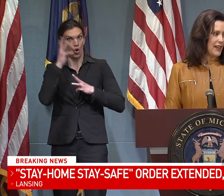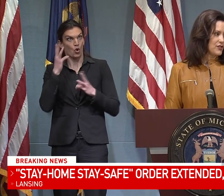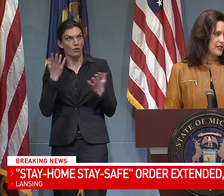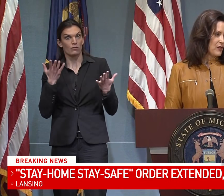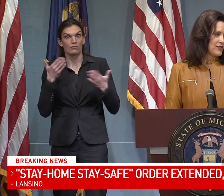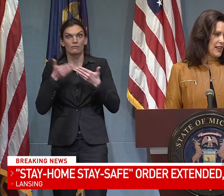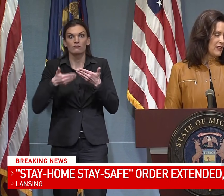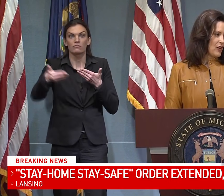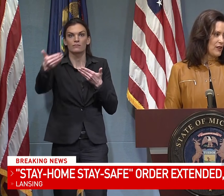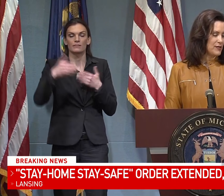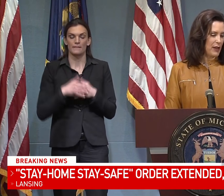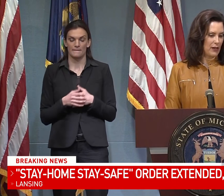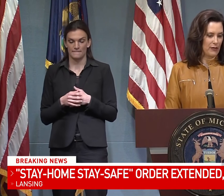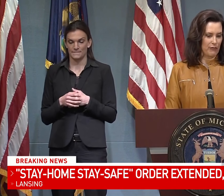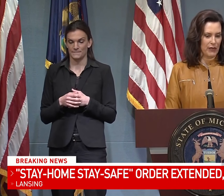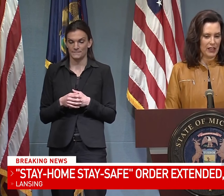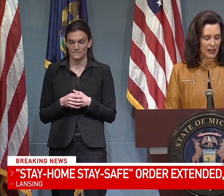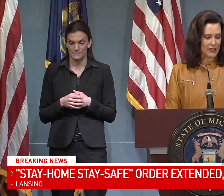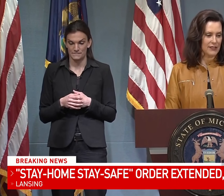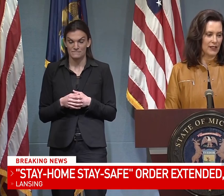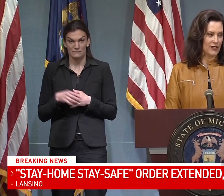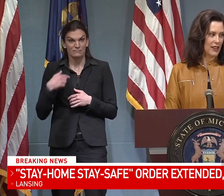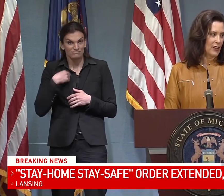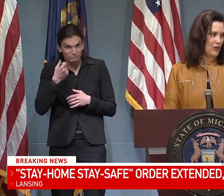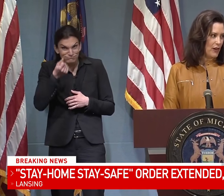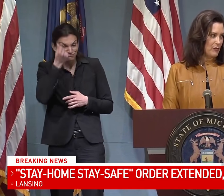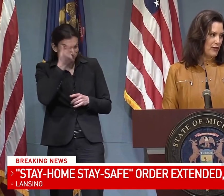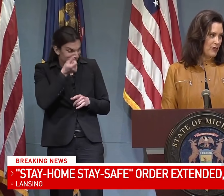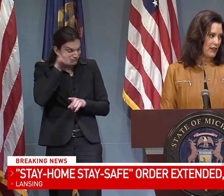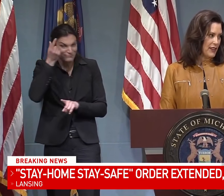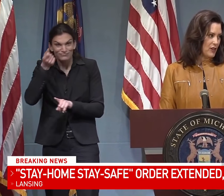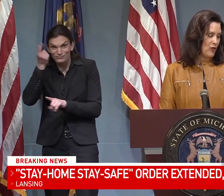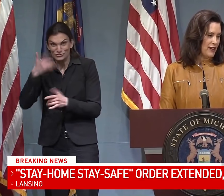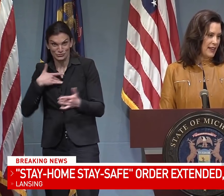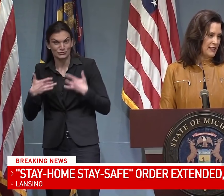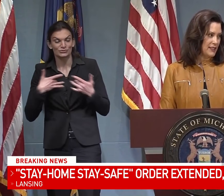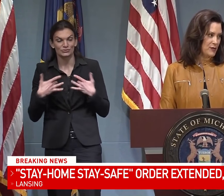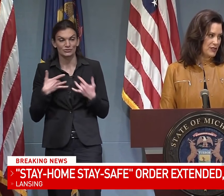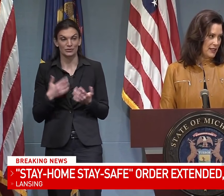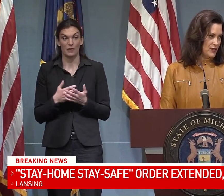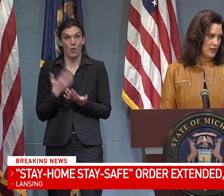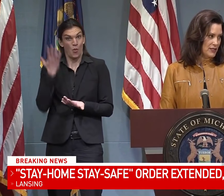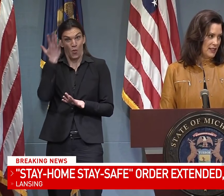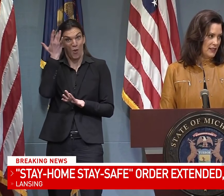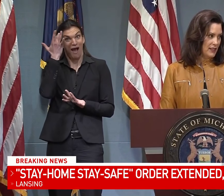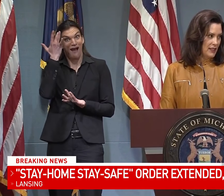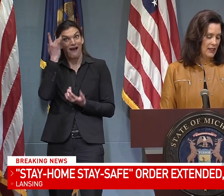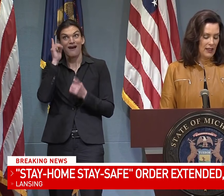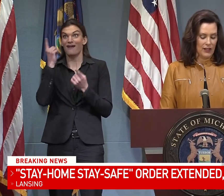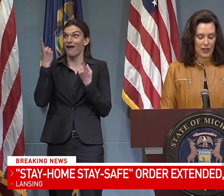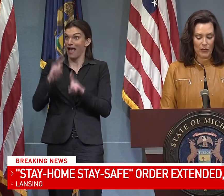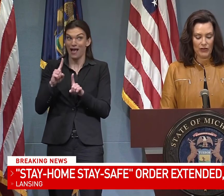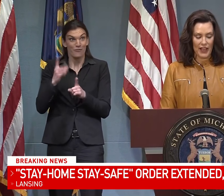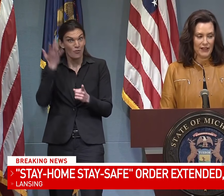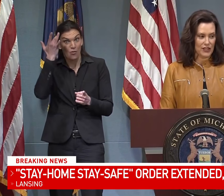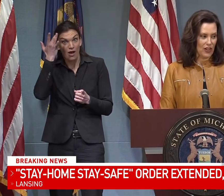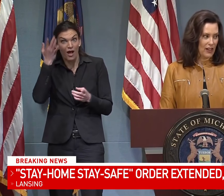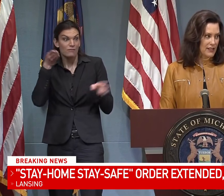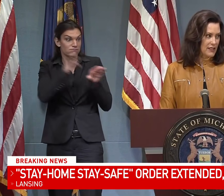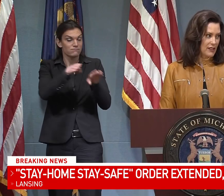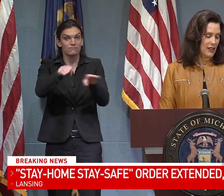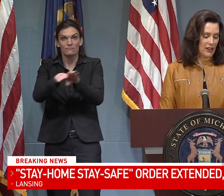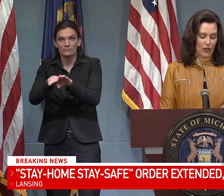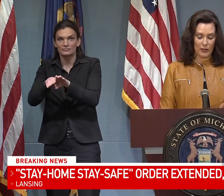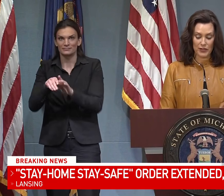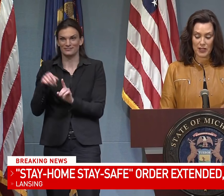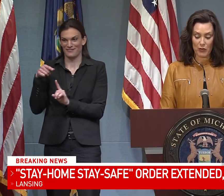Each of the actions that we've taken, though, has been because of the incredible threat that COVID-19 has presented to our state. The number of lives